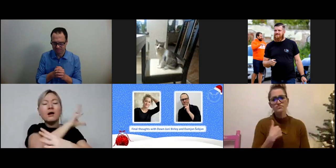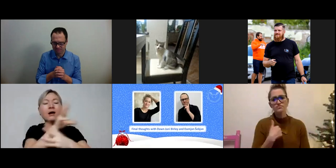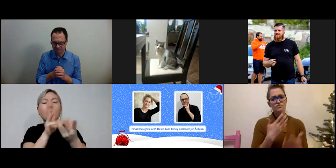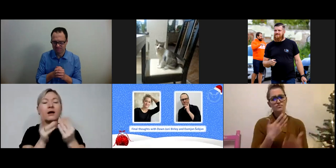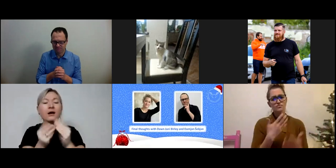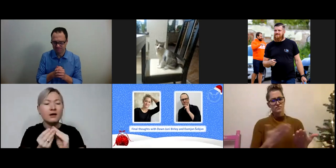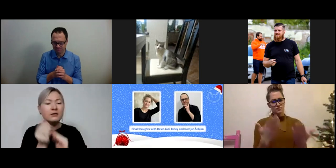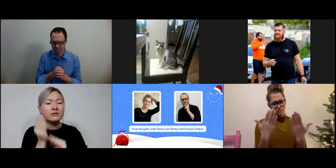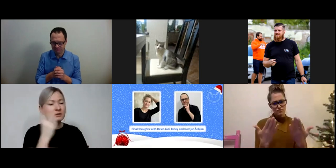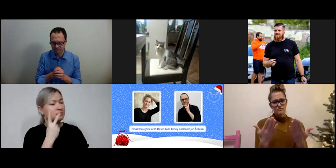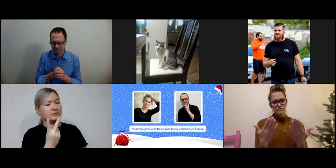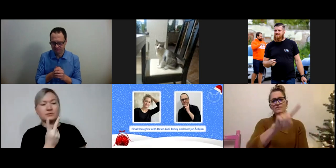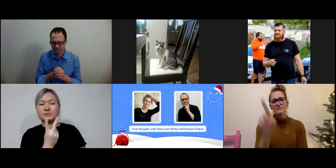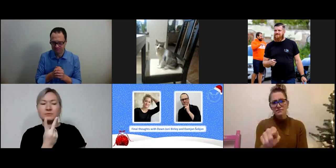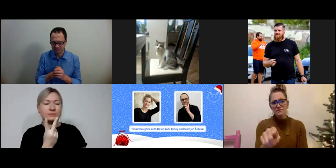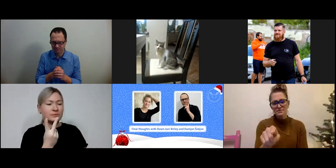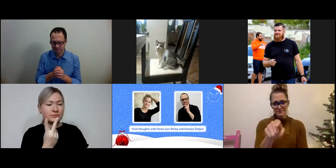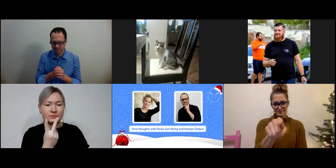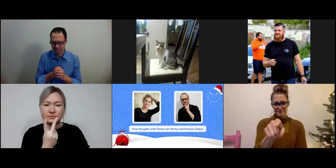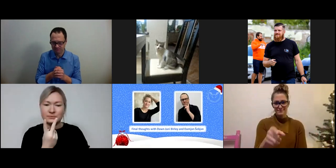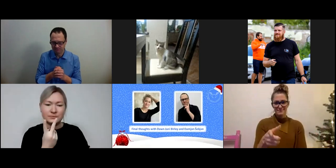this whole event.